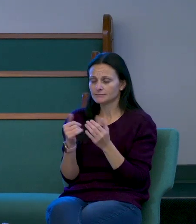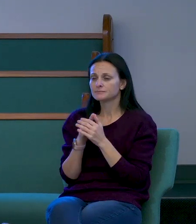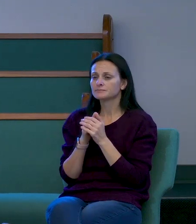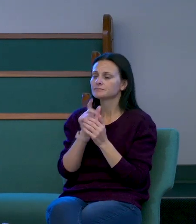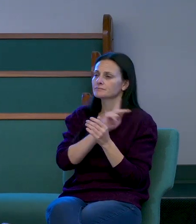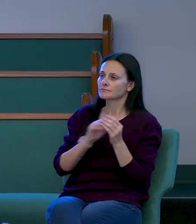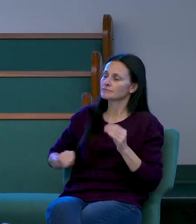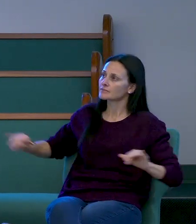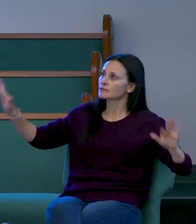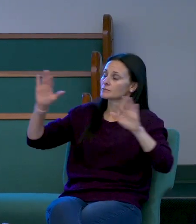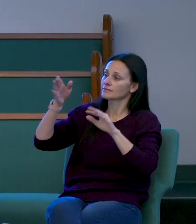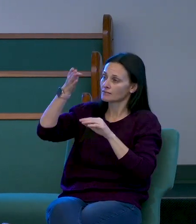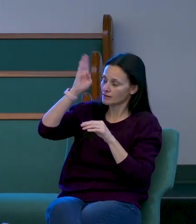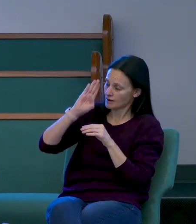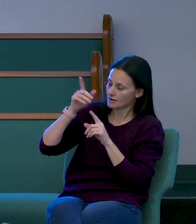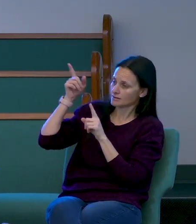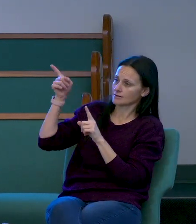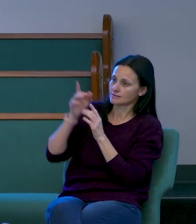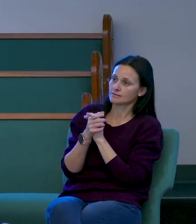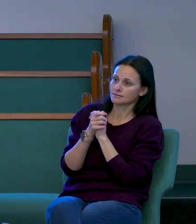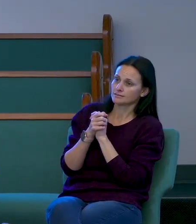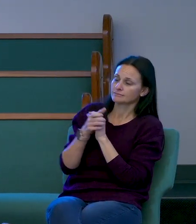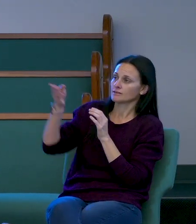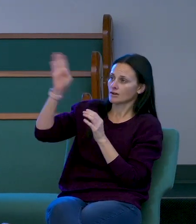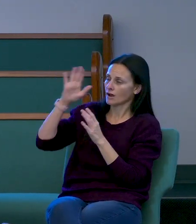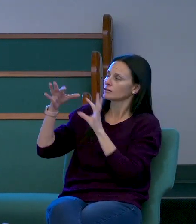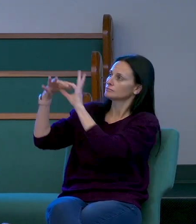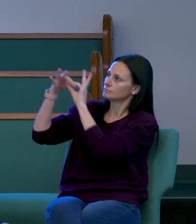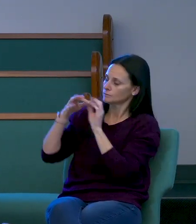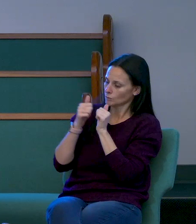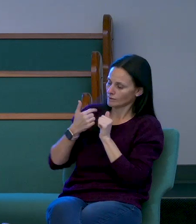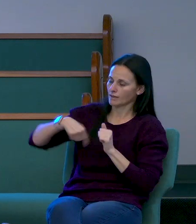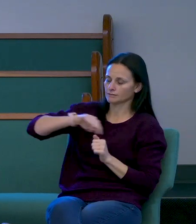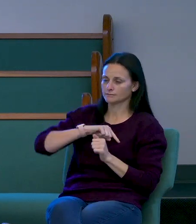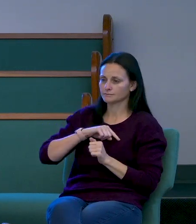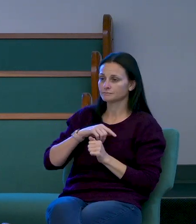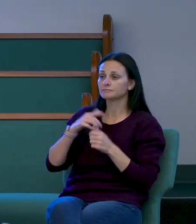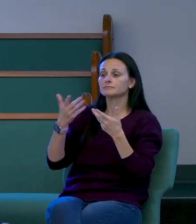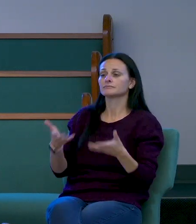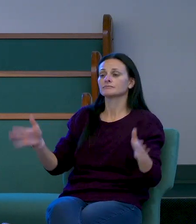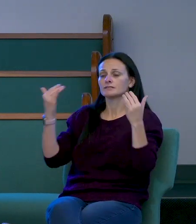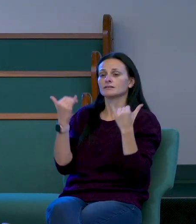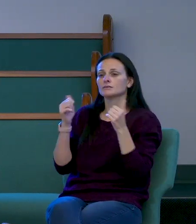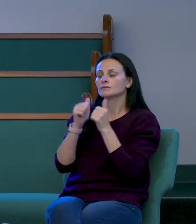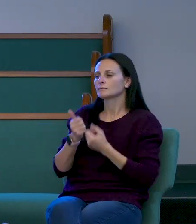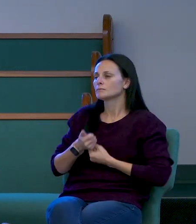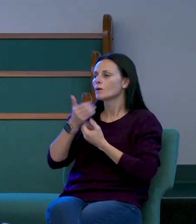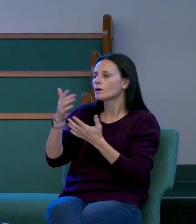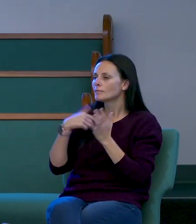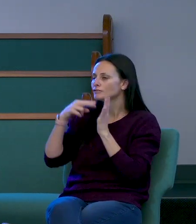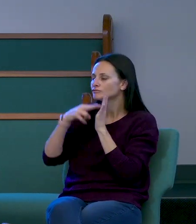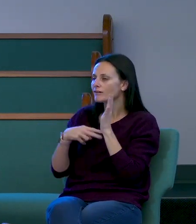Kingdom of God, the kingdom of God, God with us. I close today with a poem that I